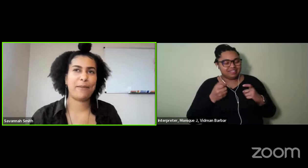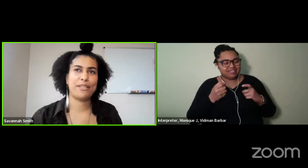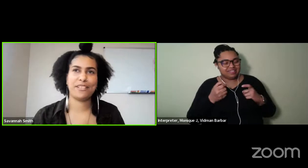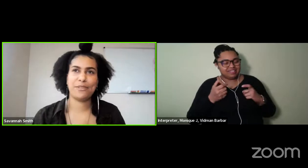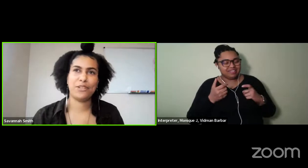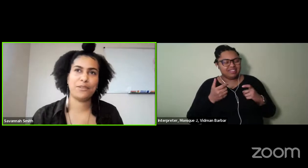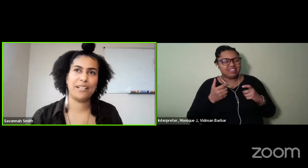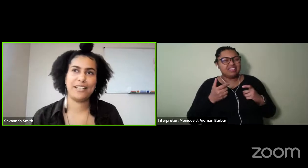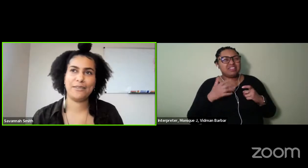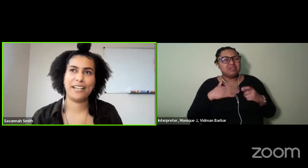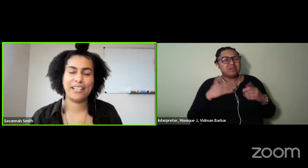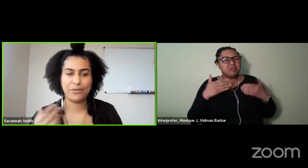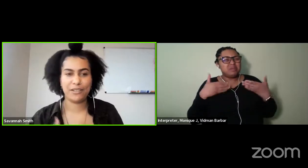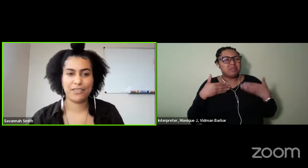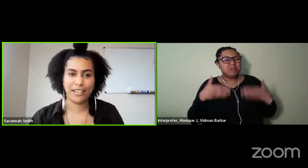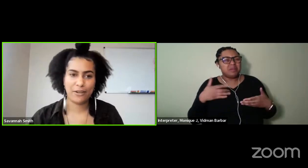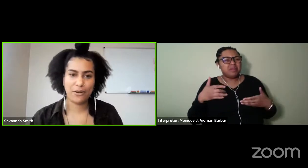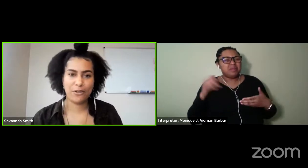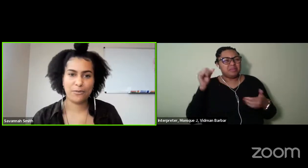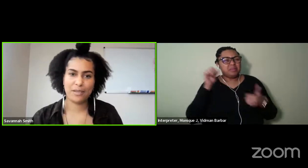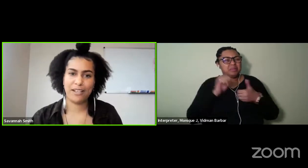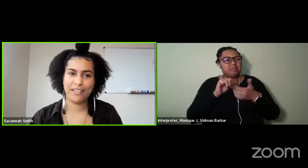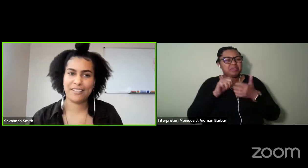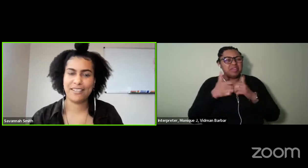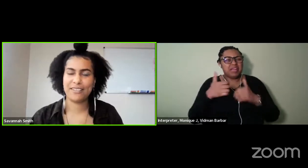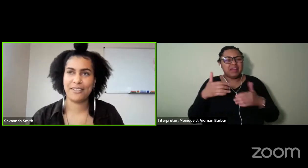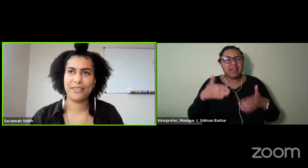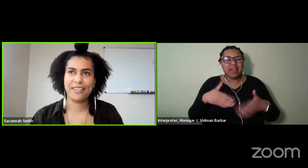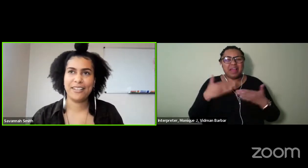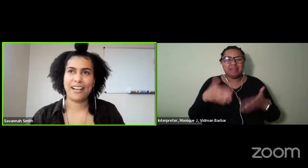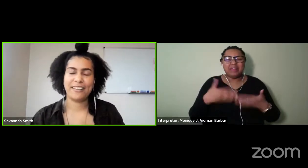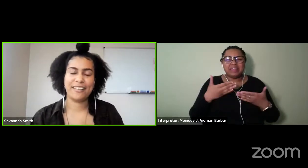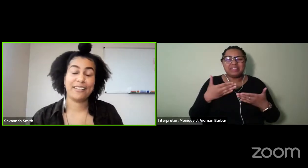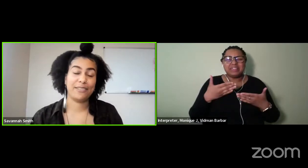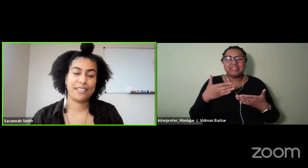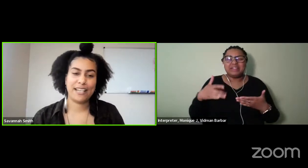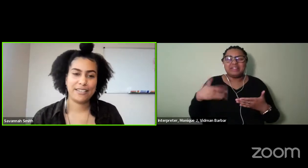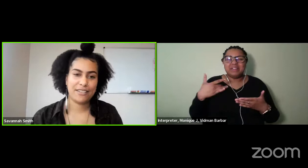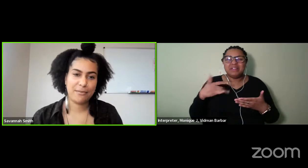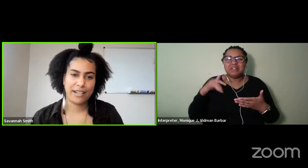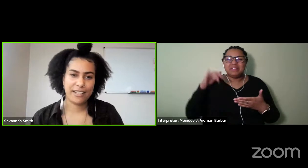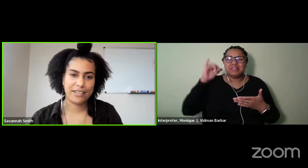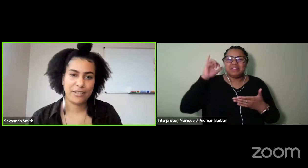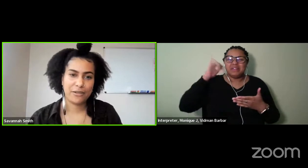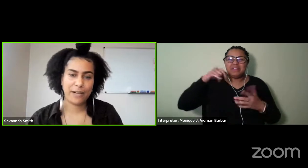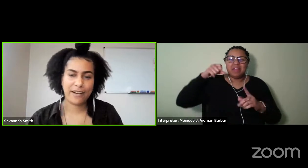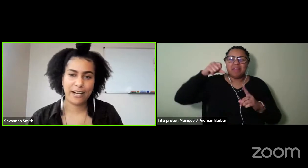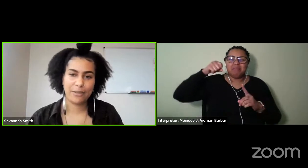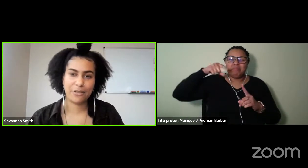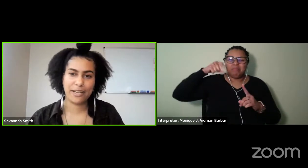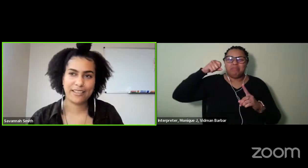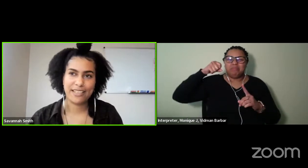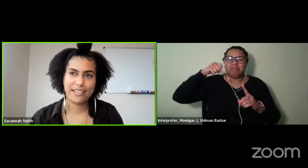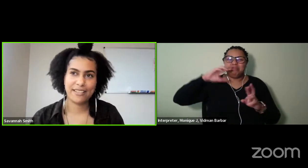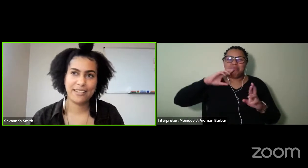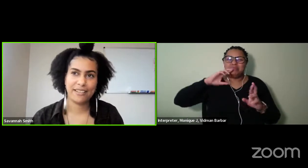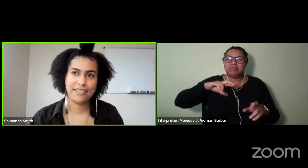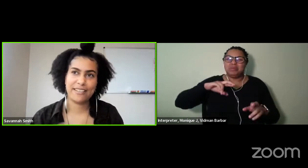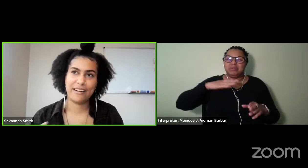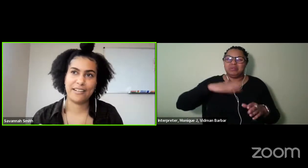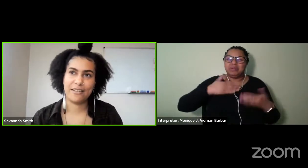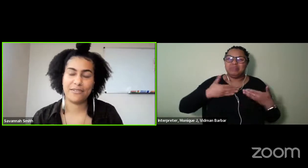how happiness feels when I do that. It triggers like a whole response. And so I think that really ties into somatics too, about how we create